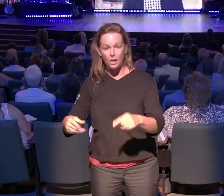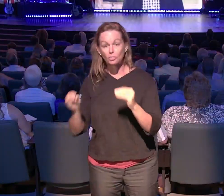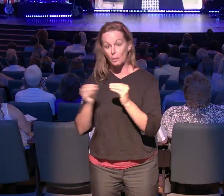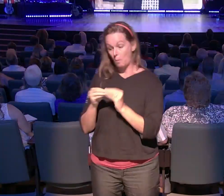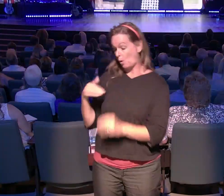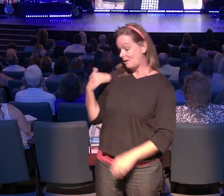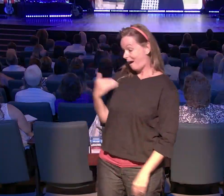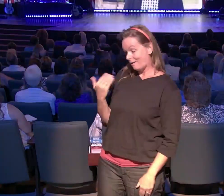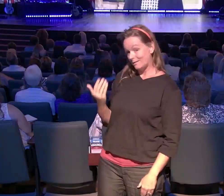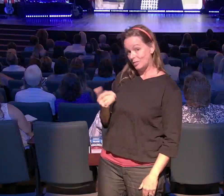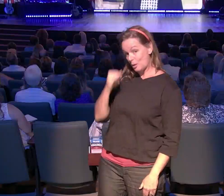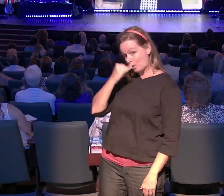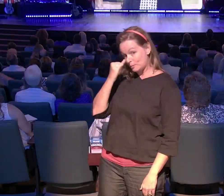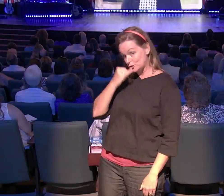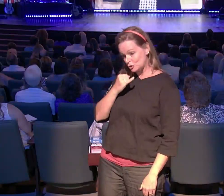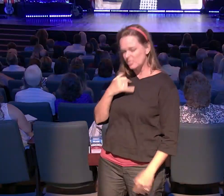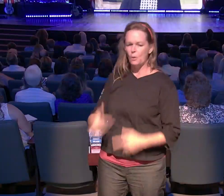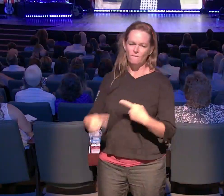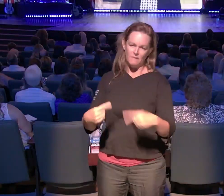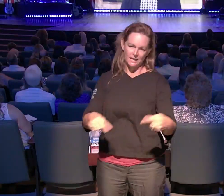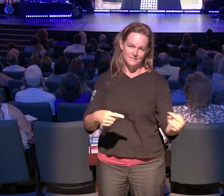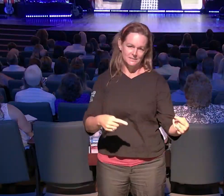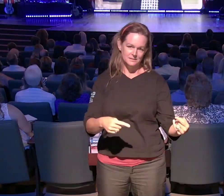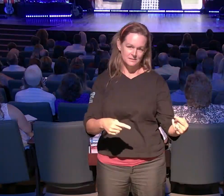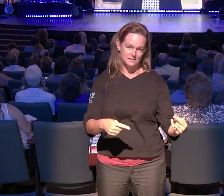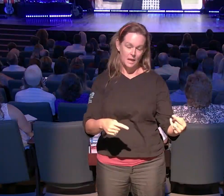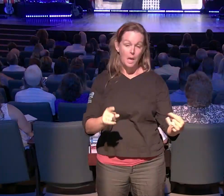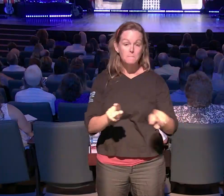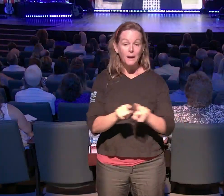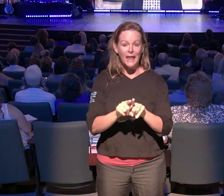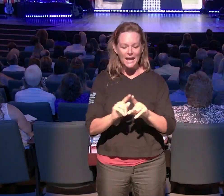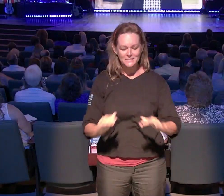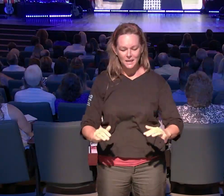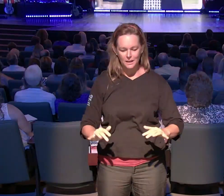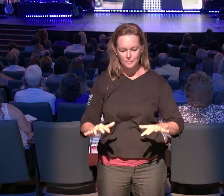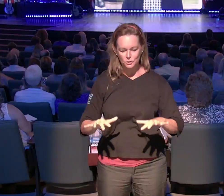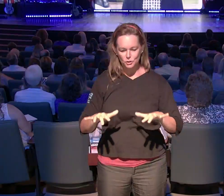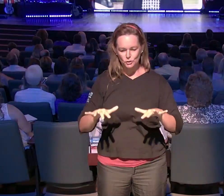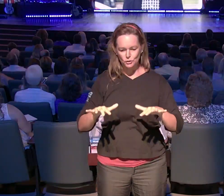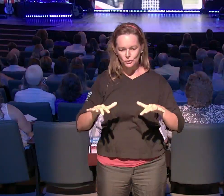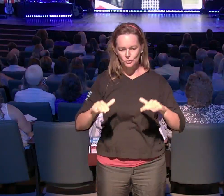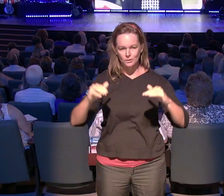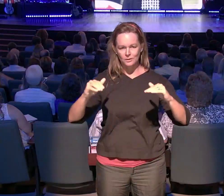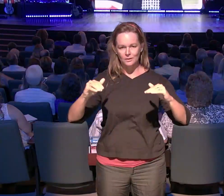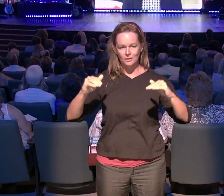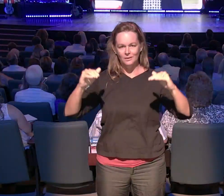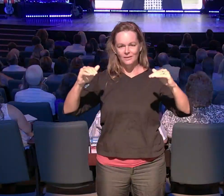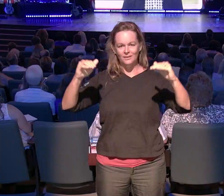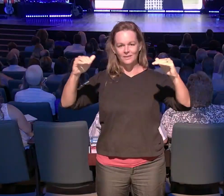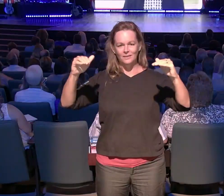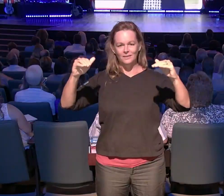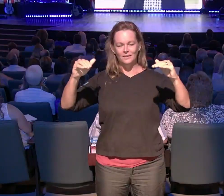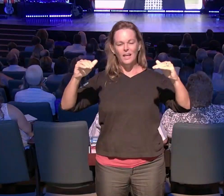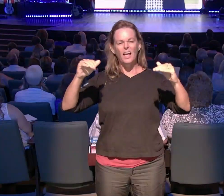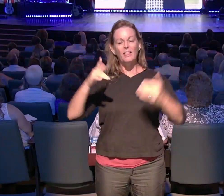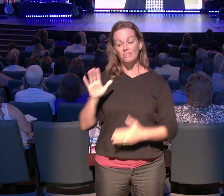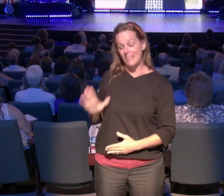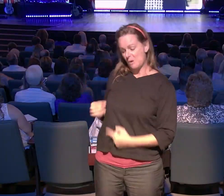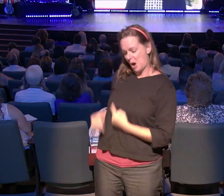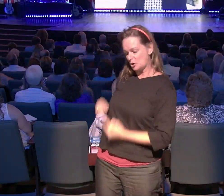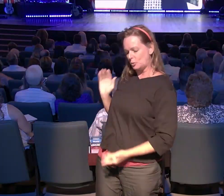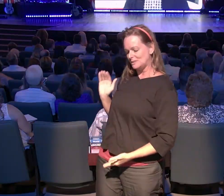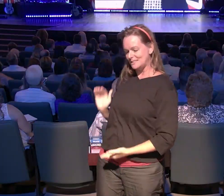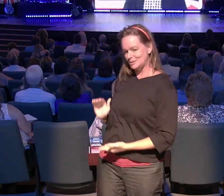are, the more they tend to fight. But hopefully, as they mature, they put that behind them. And the same is true for